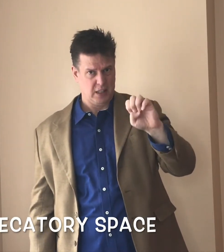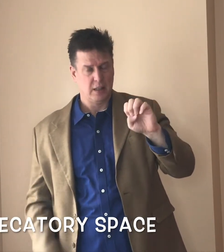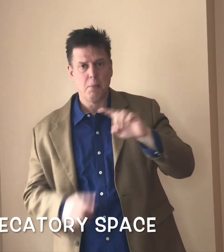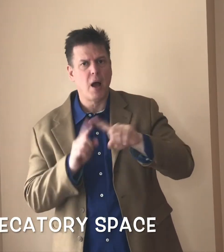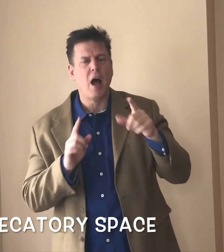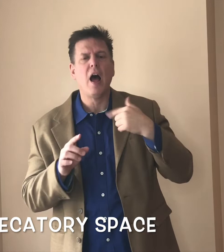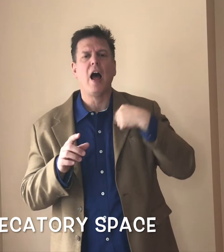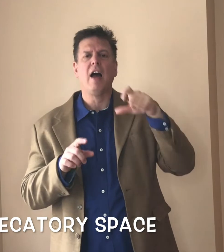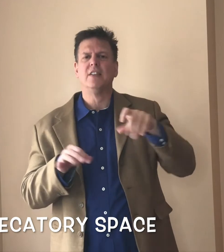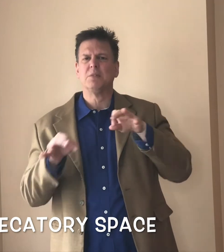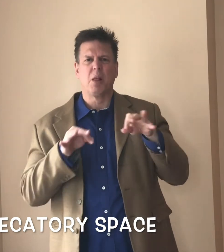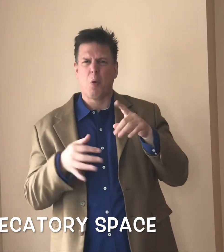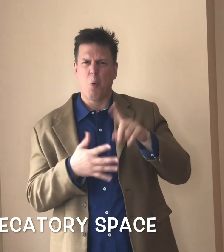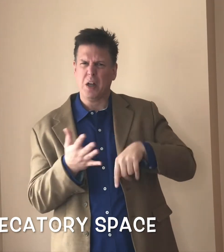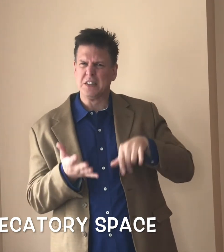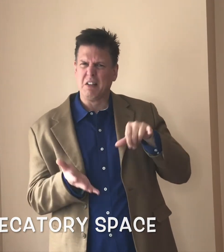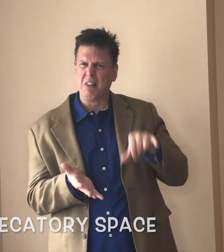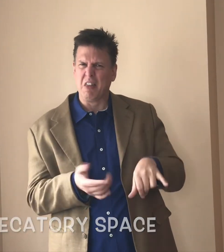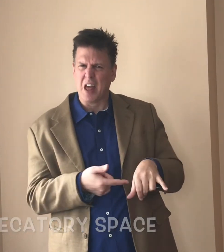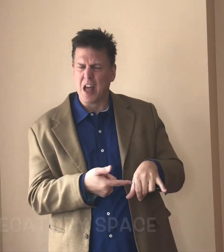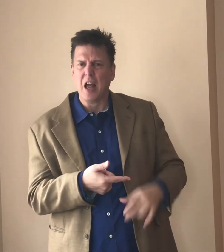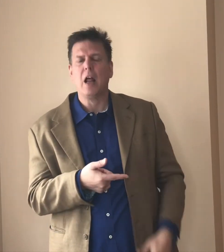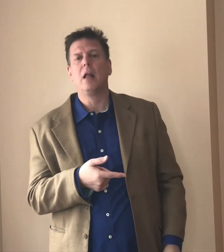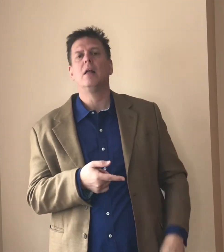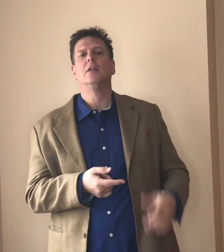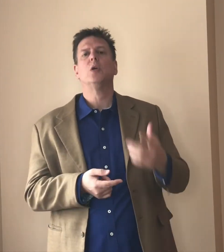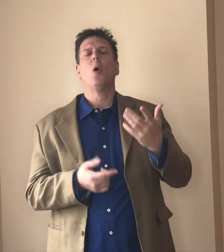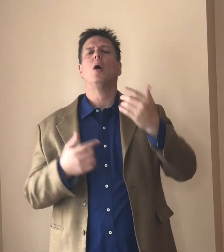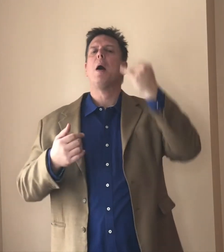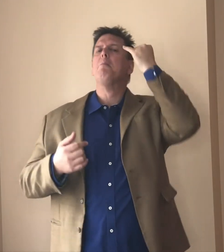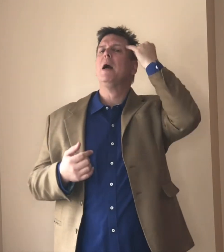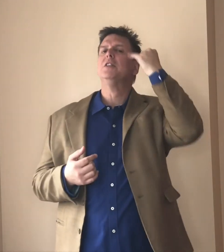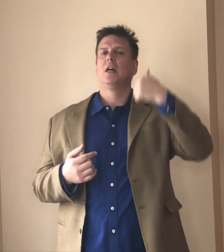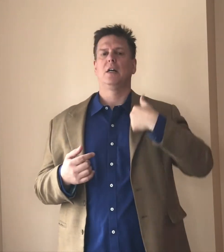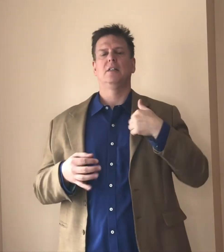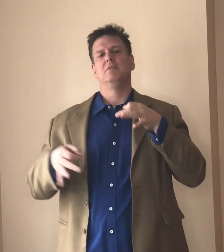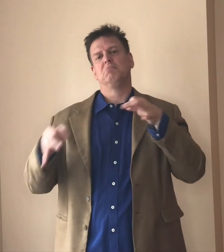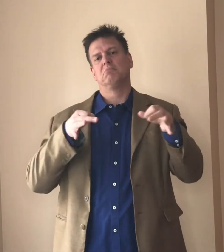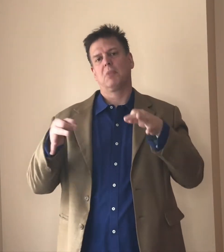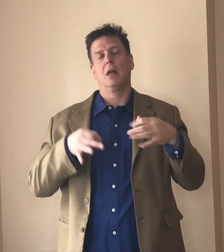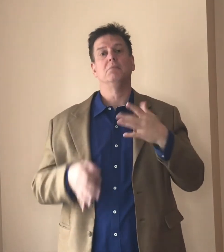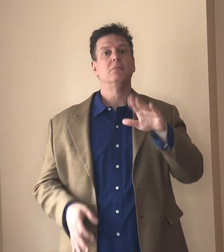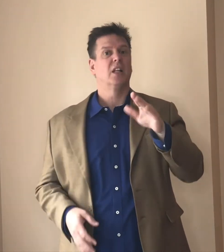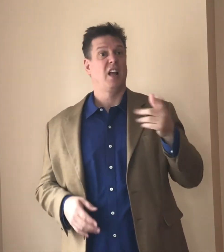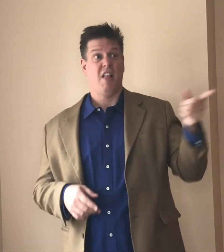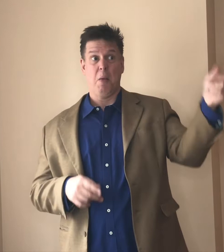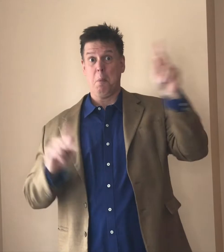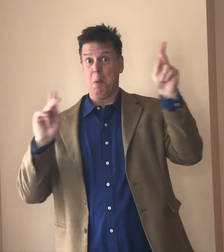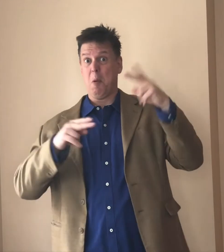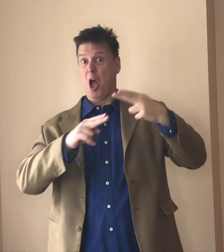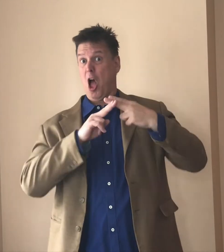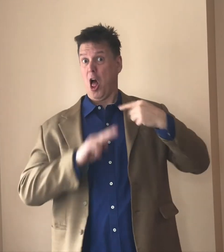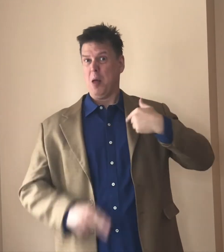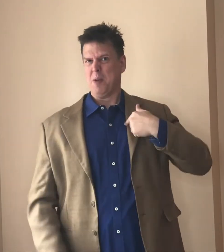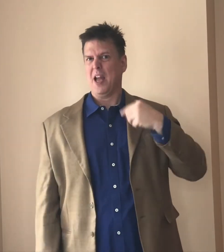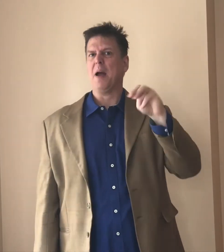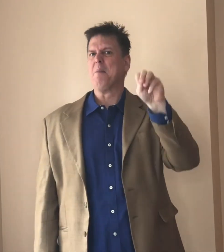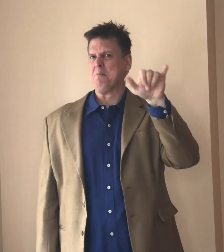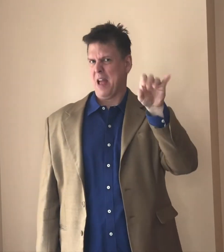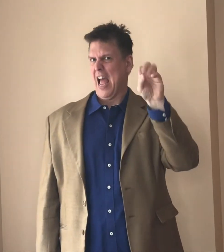But I really feel like I need to explain what this is. So imagine that I'm saying that people are calling me the